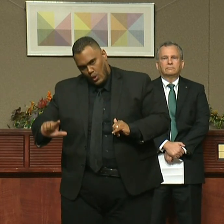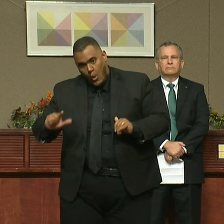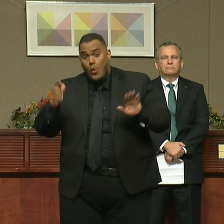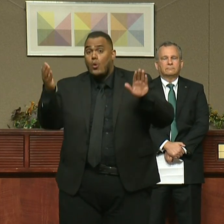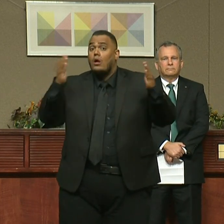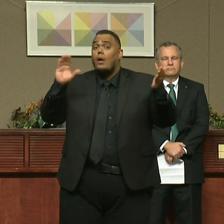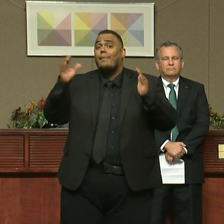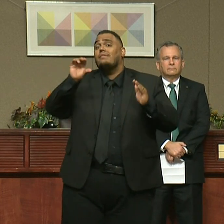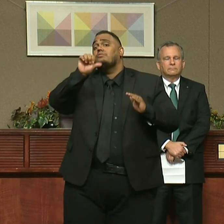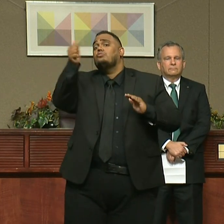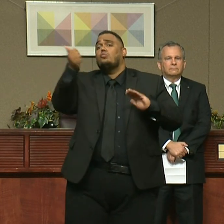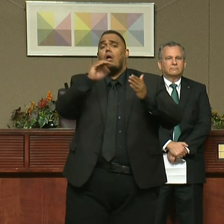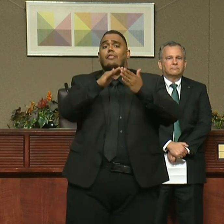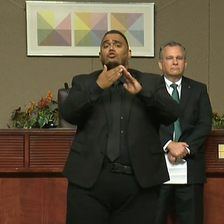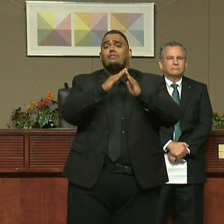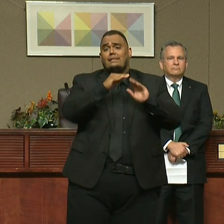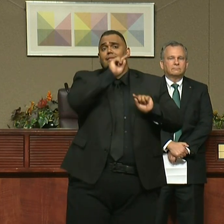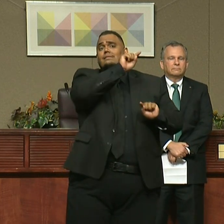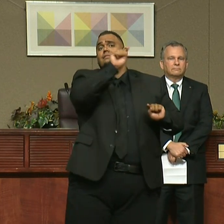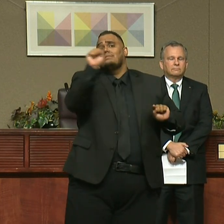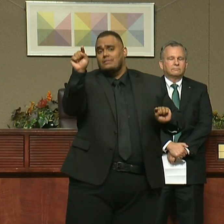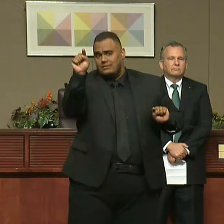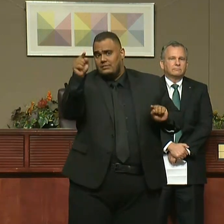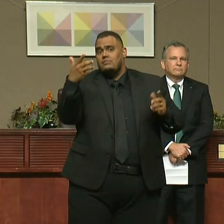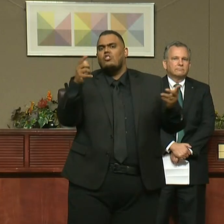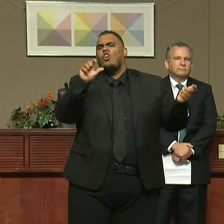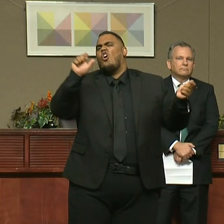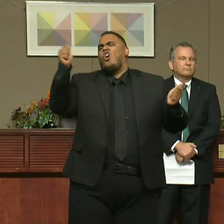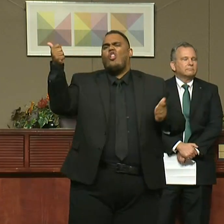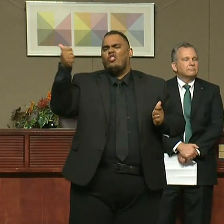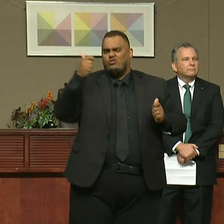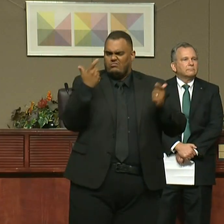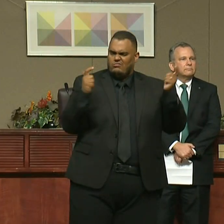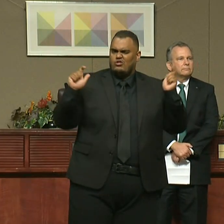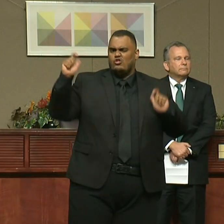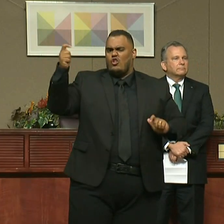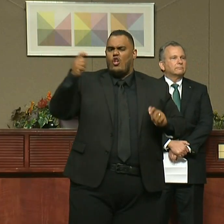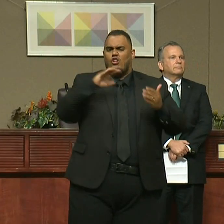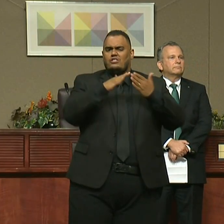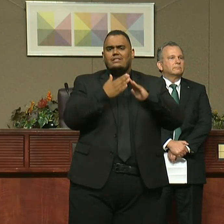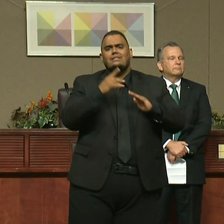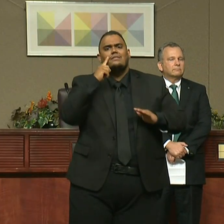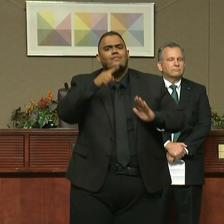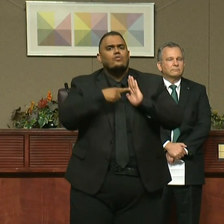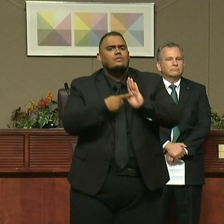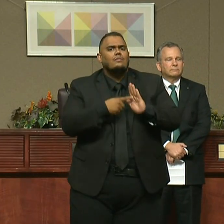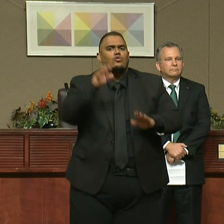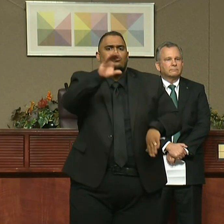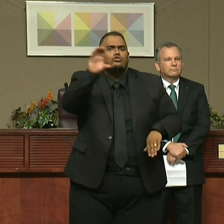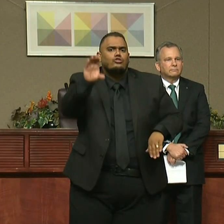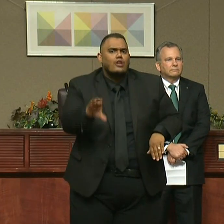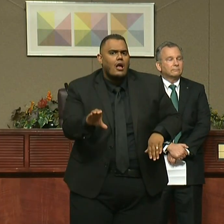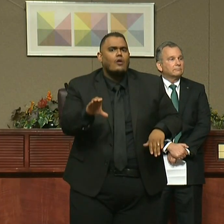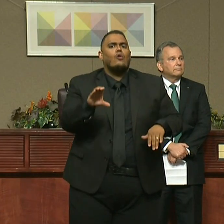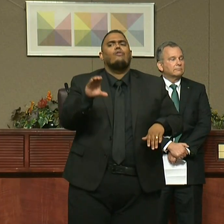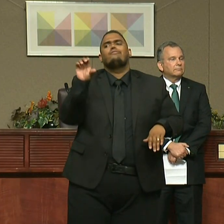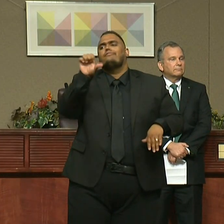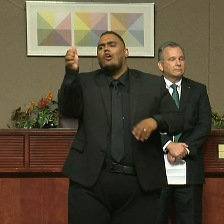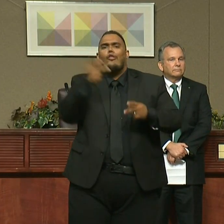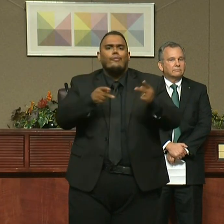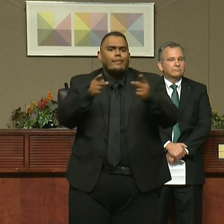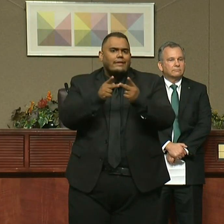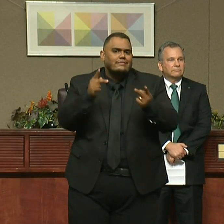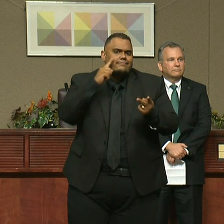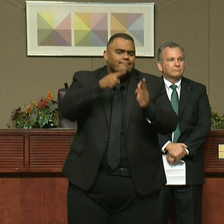a fraction of perhaps what it is in some other large urban areas like Chicago and other places like that, New